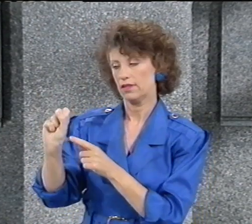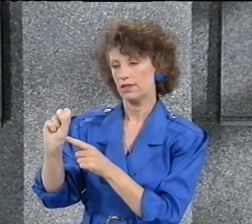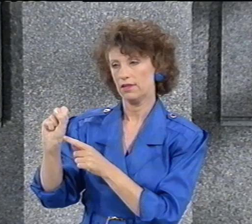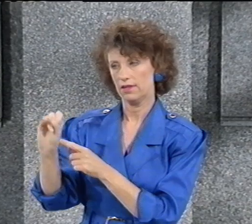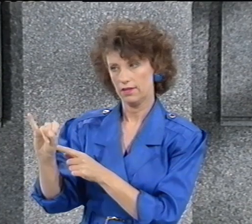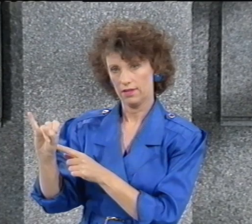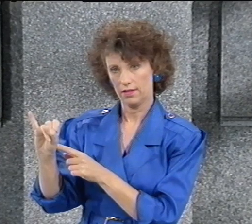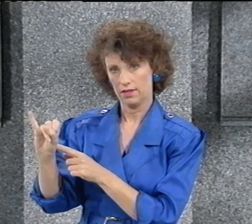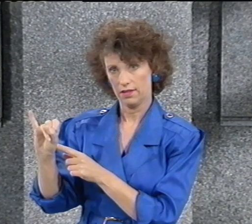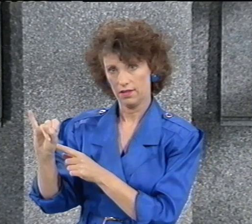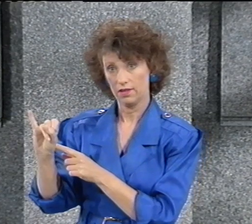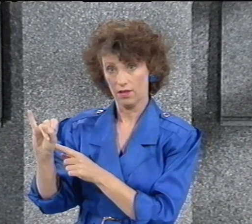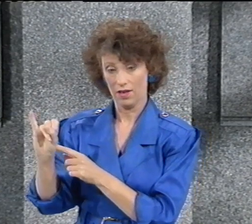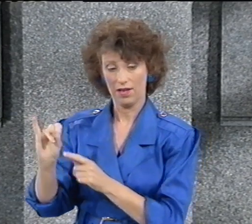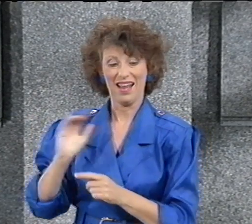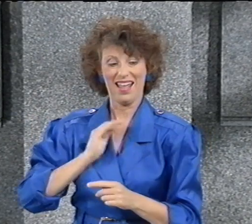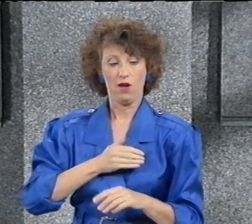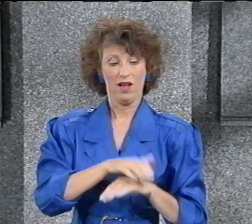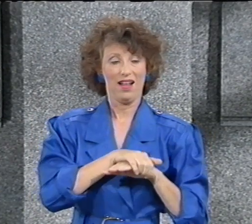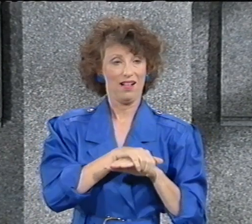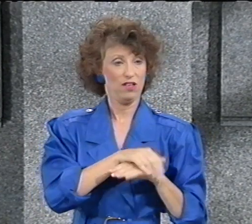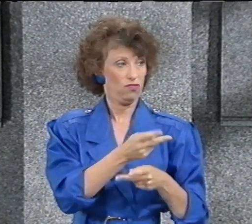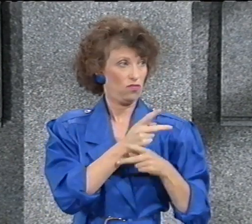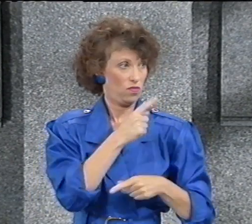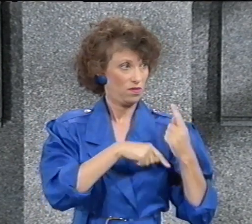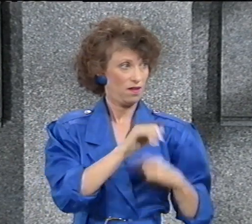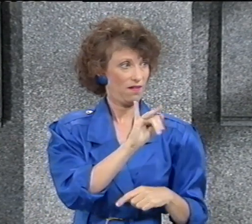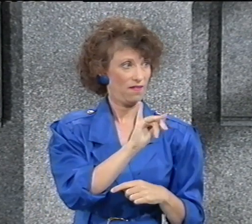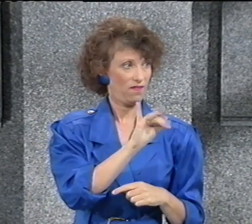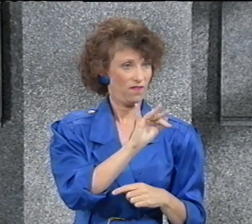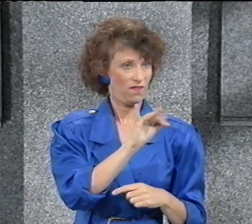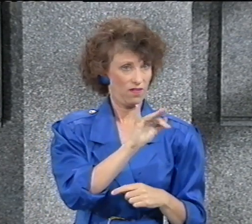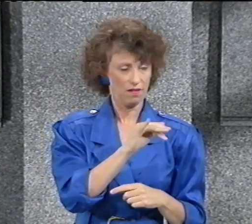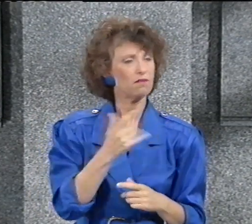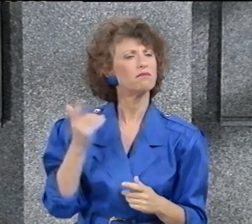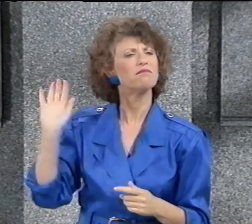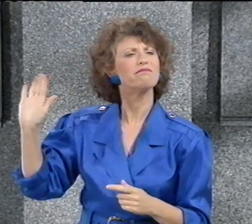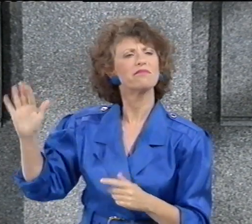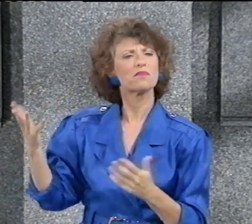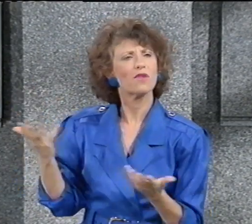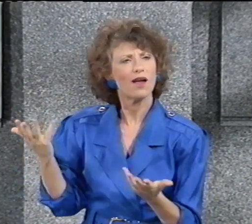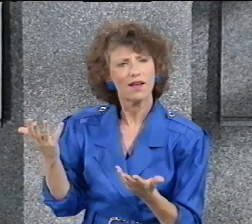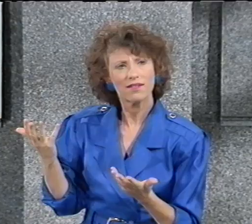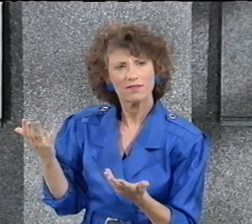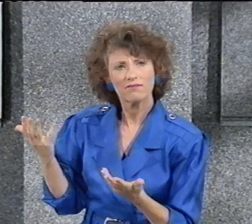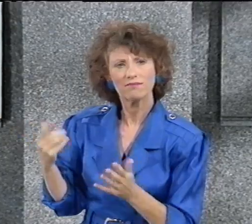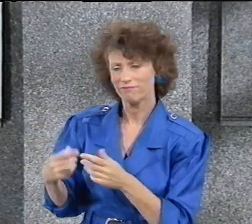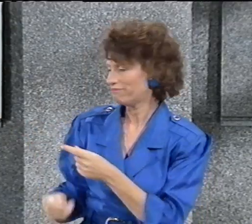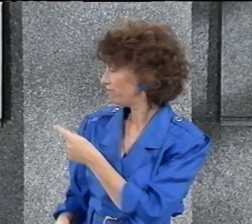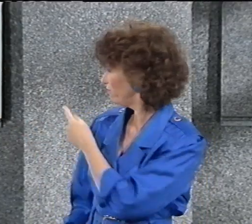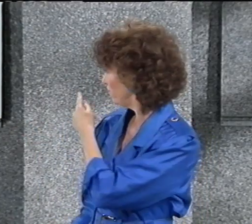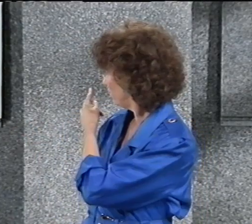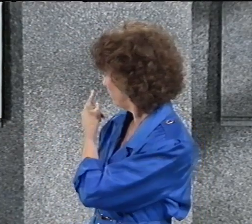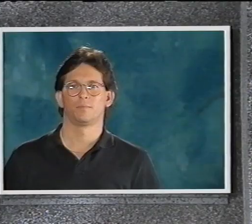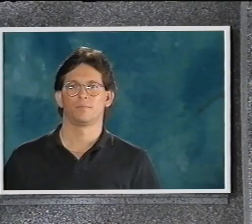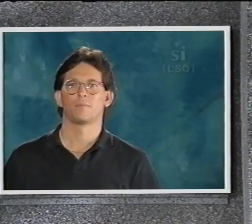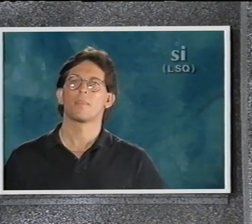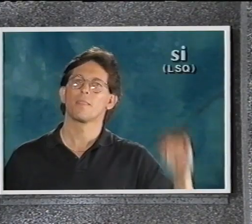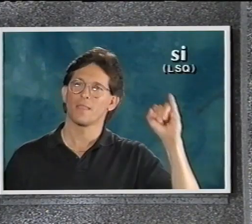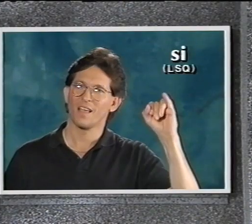si, S-I. In English, our loan sign looks like this. In French-speaking Quebec,